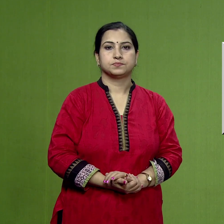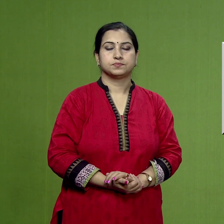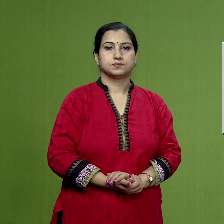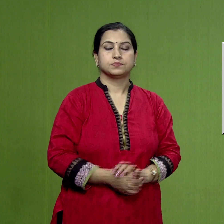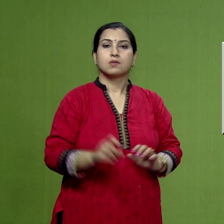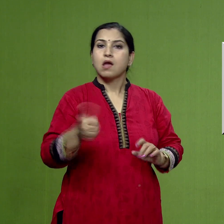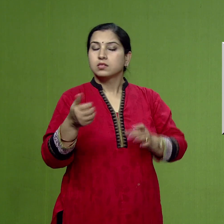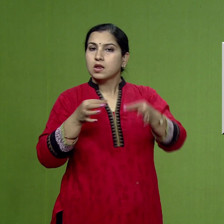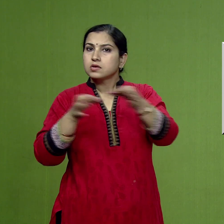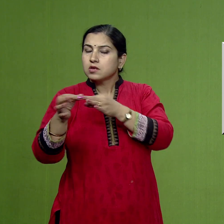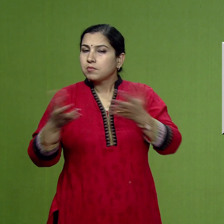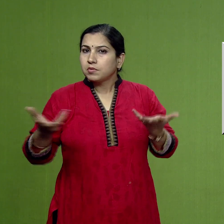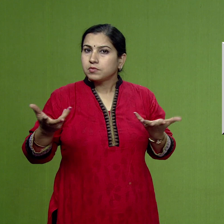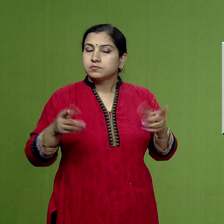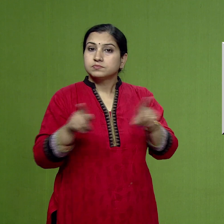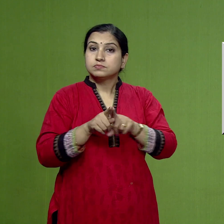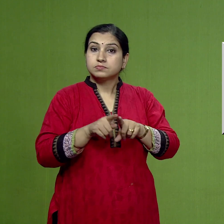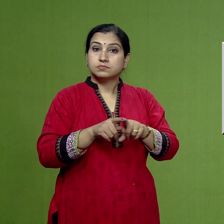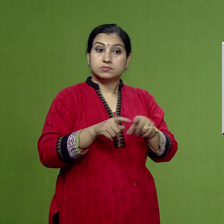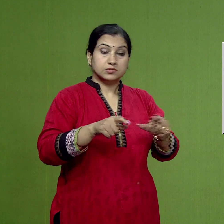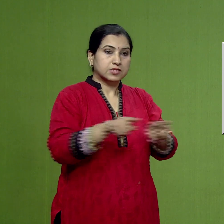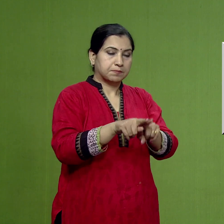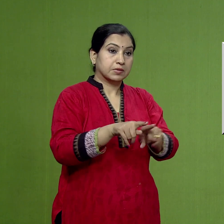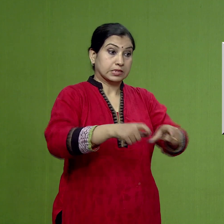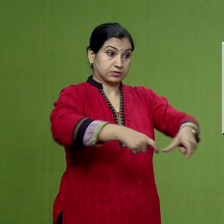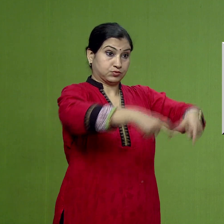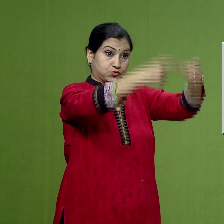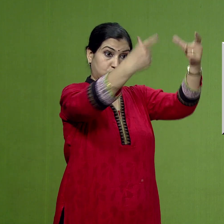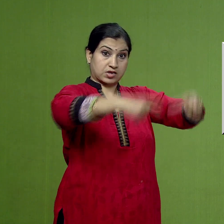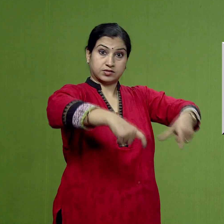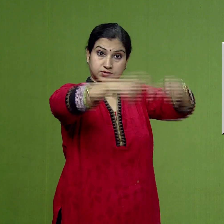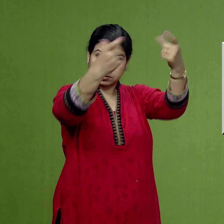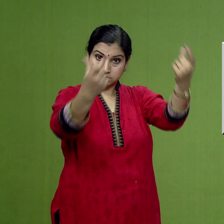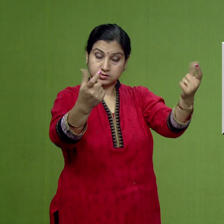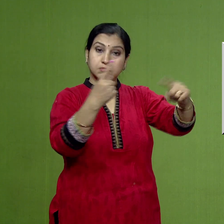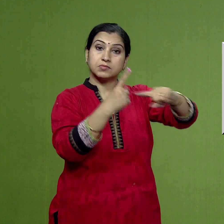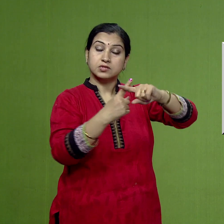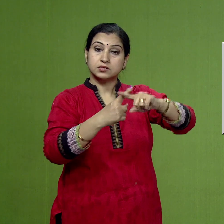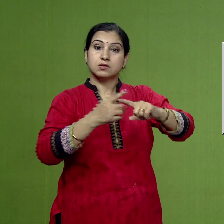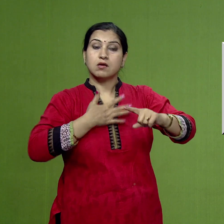Another example can be distribution of trees and plants,